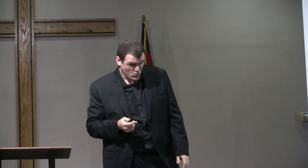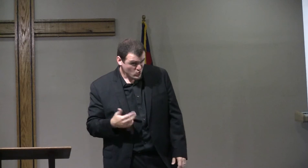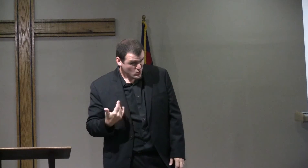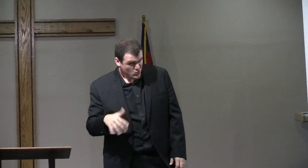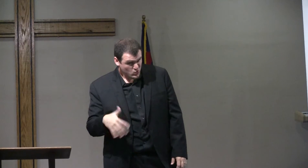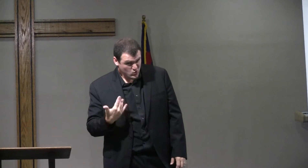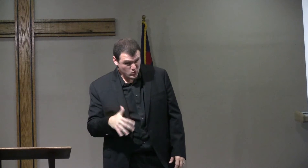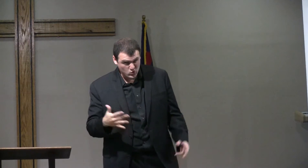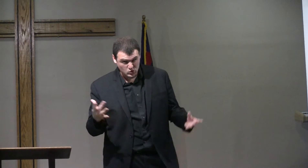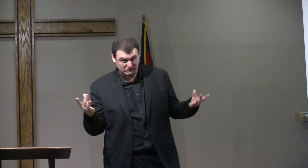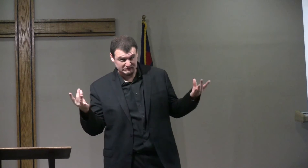Our third topic,